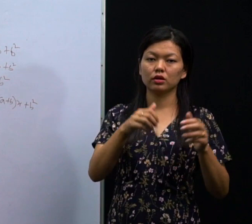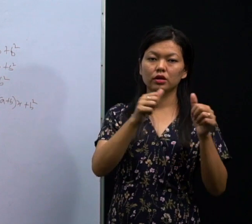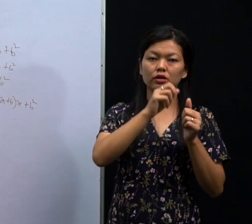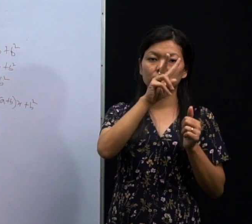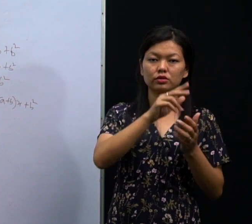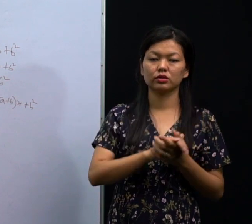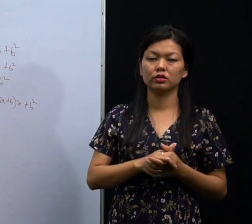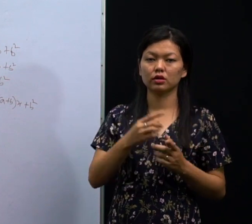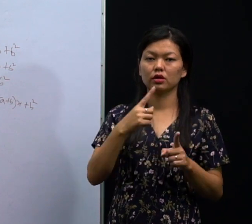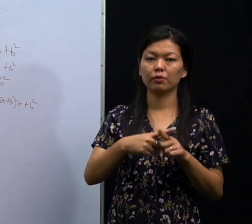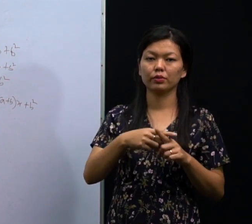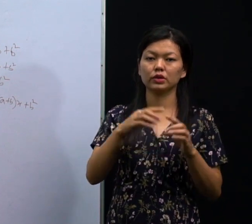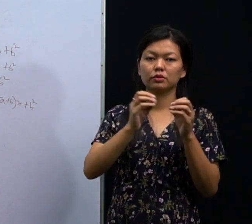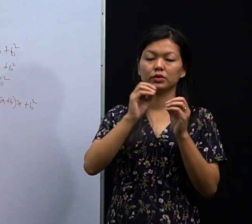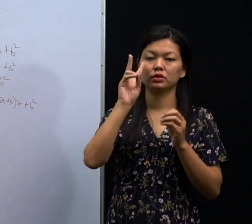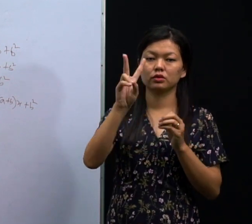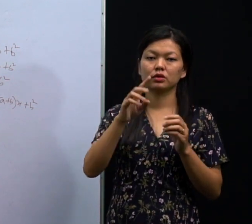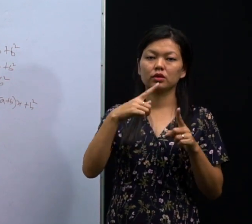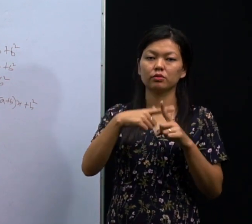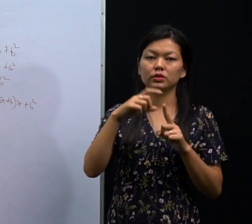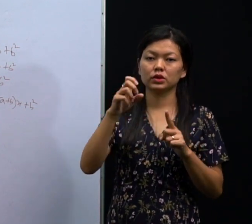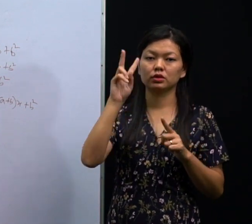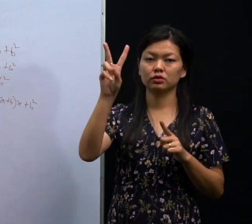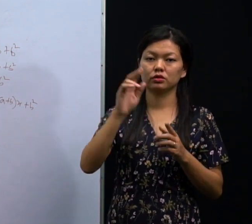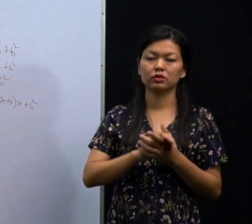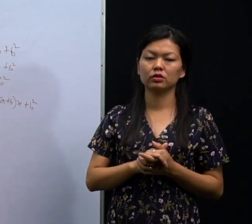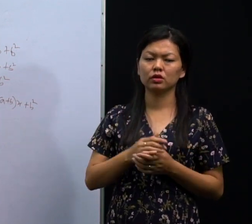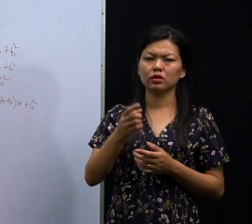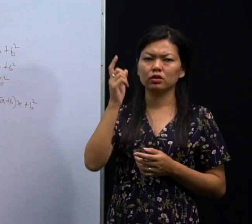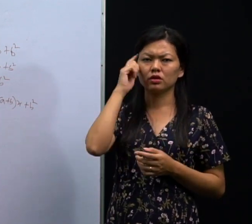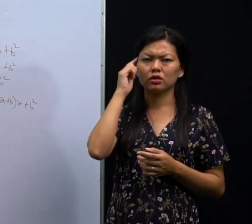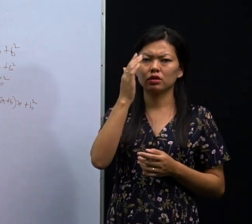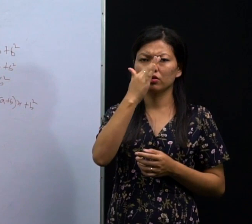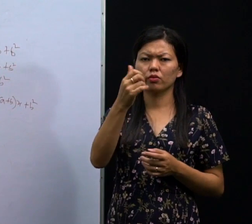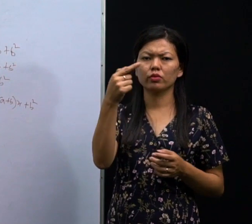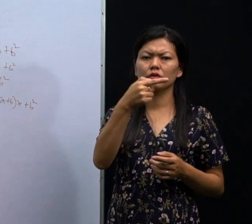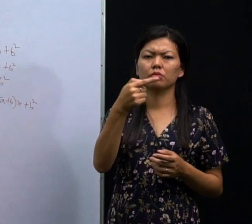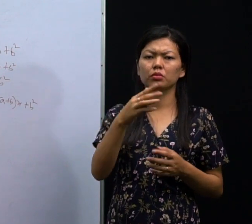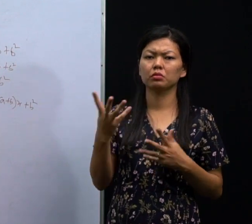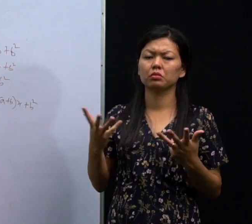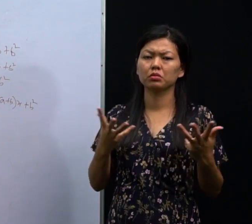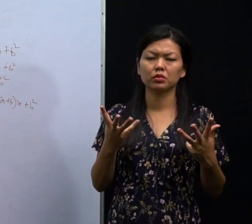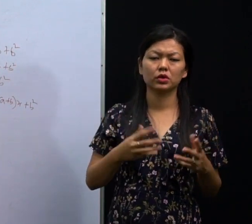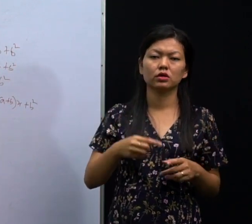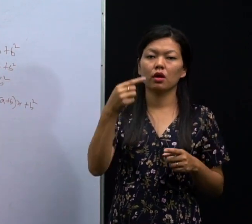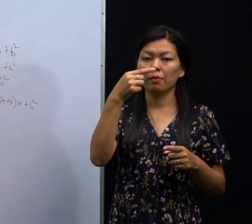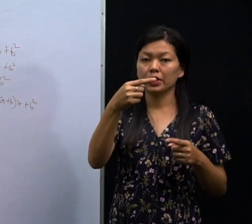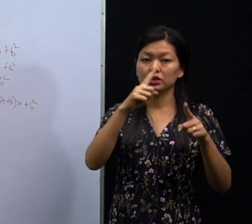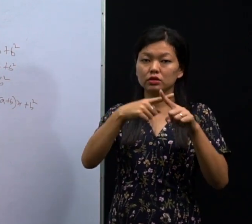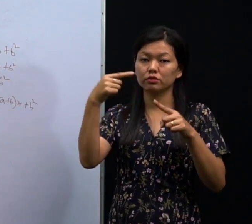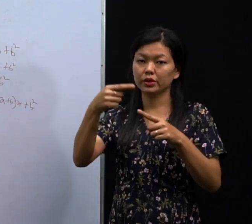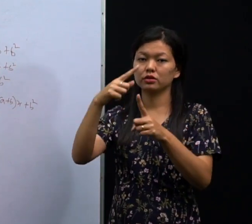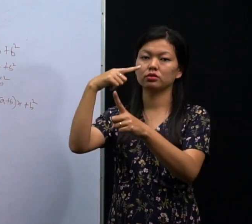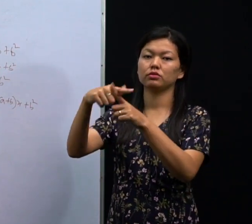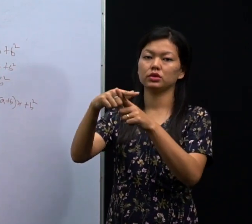square plus B square plus C square. You might have thinking, where minus gone? Minus automatically minus plus. That's why we